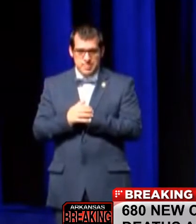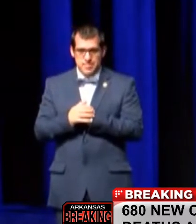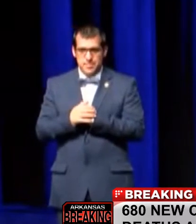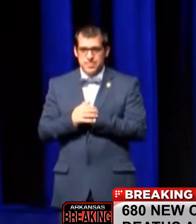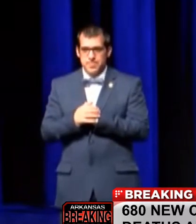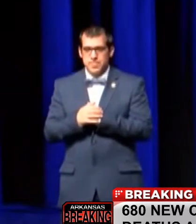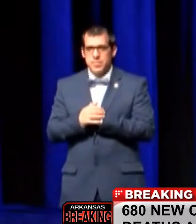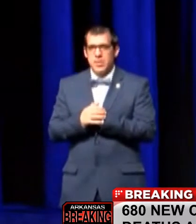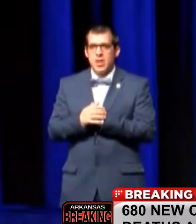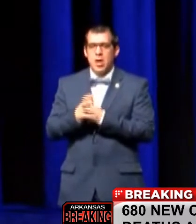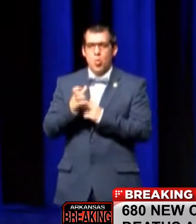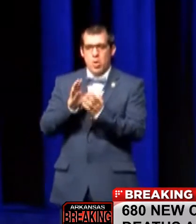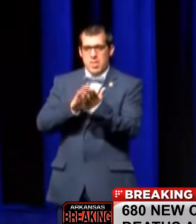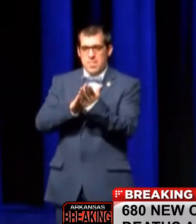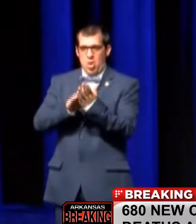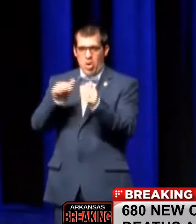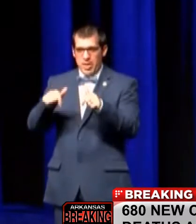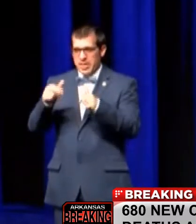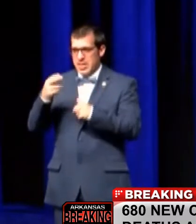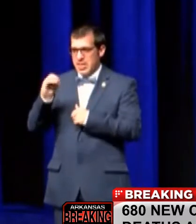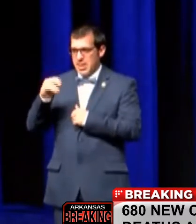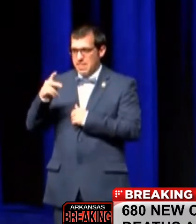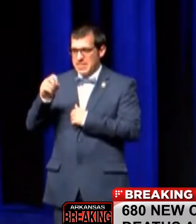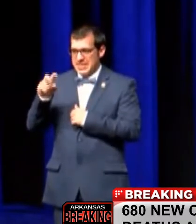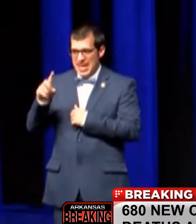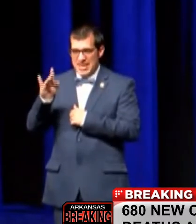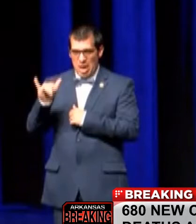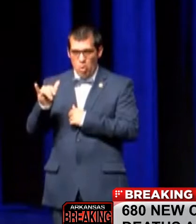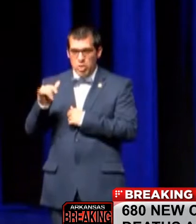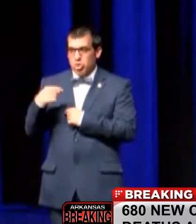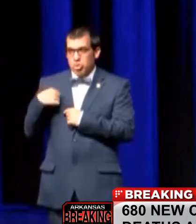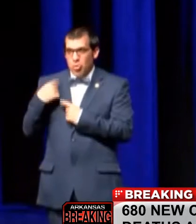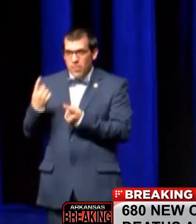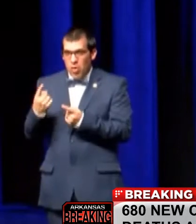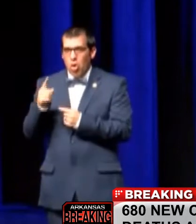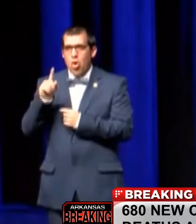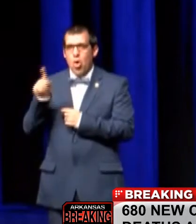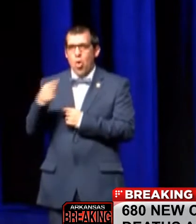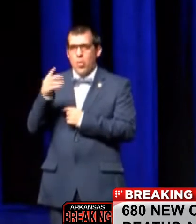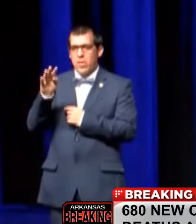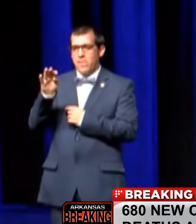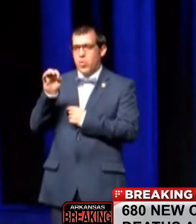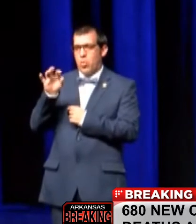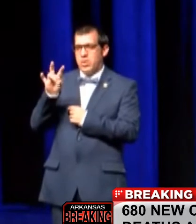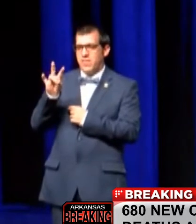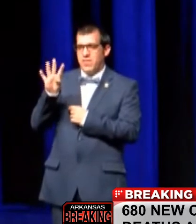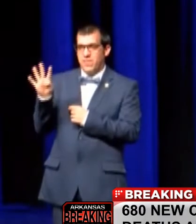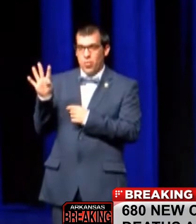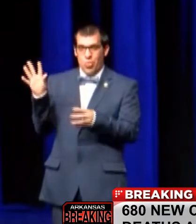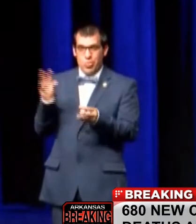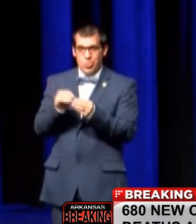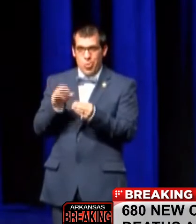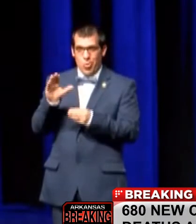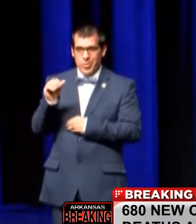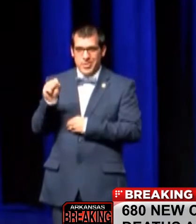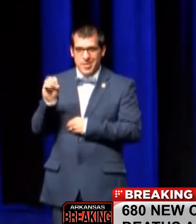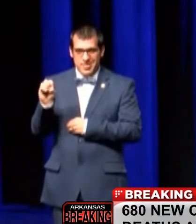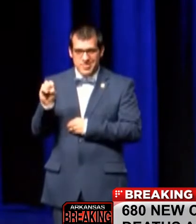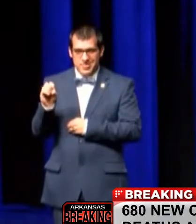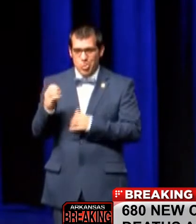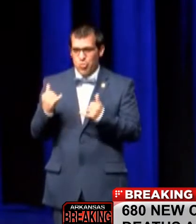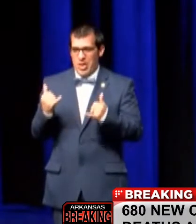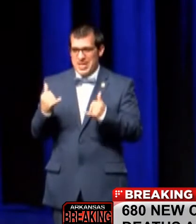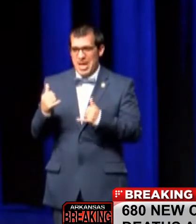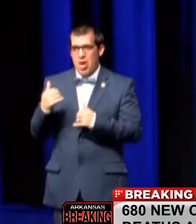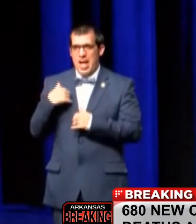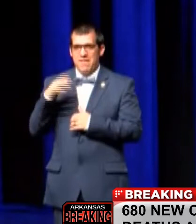I'd like to applaud Hempstead County because so far they've had just 474 total cases, and right now